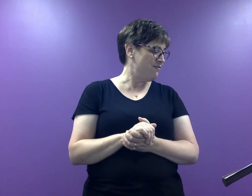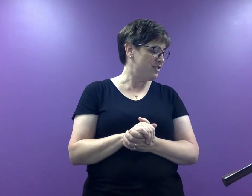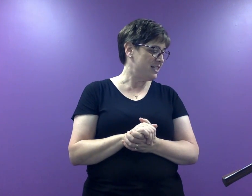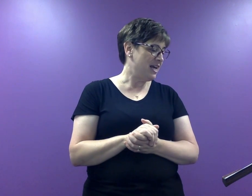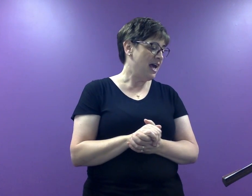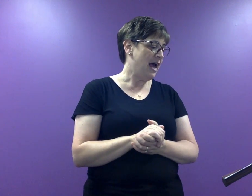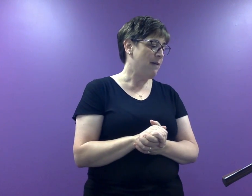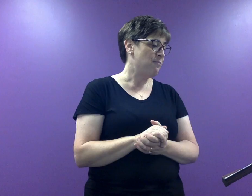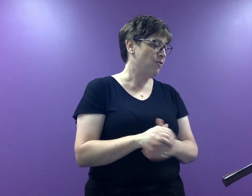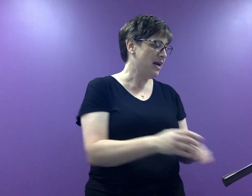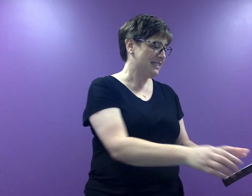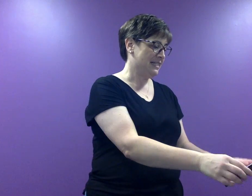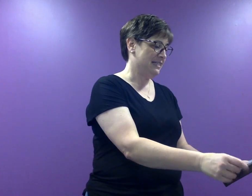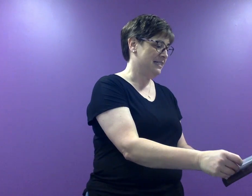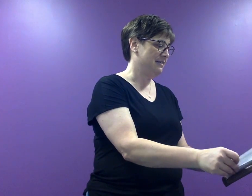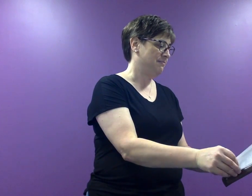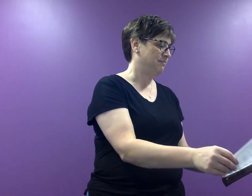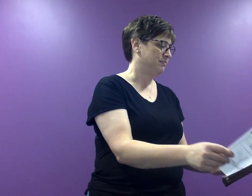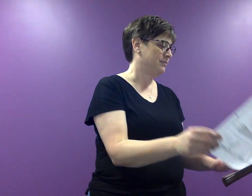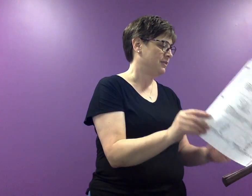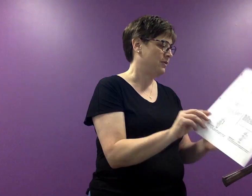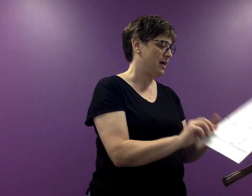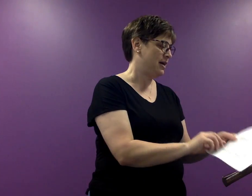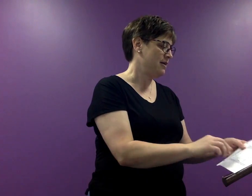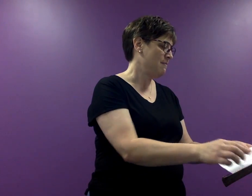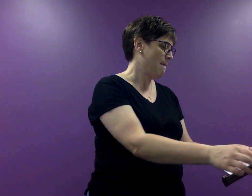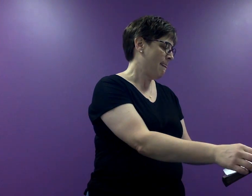gift and present. Okay.